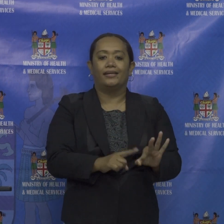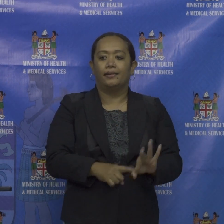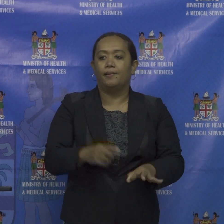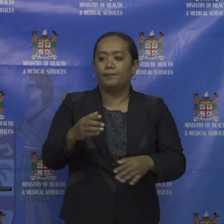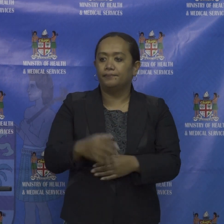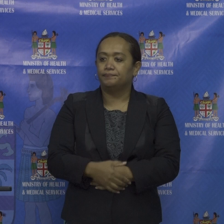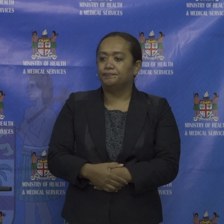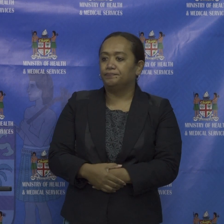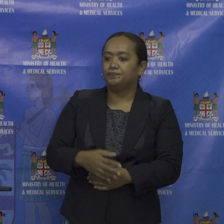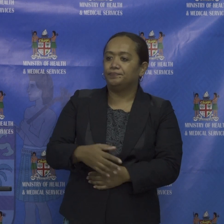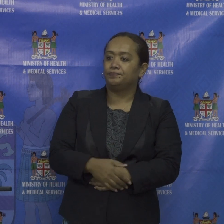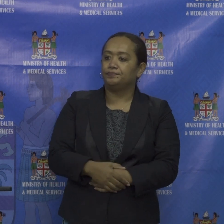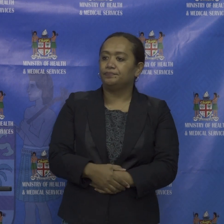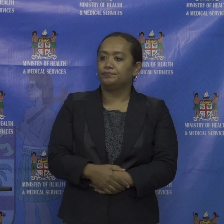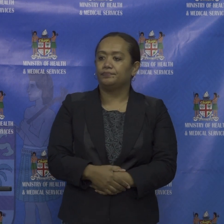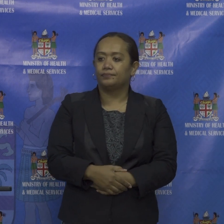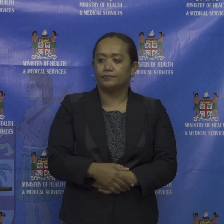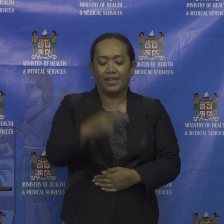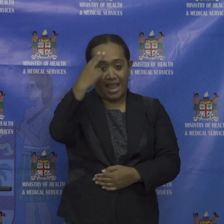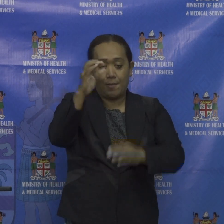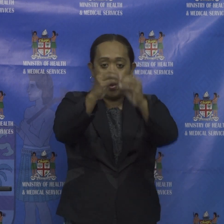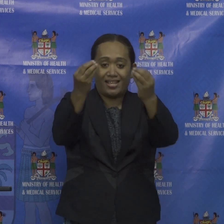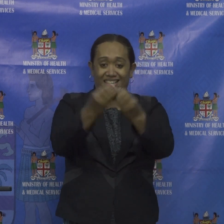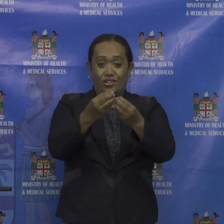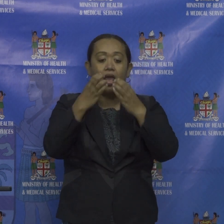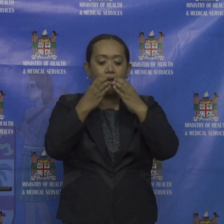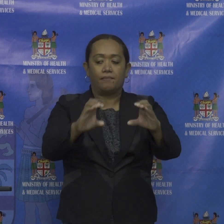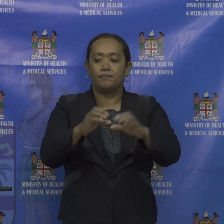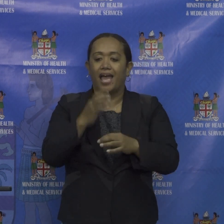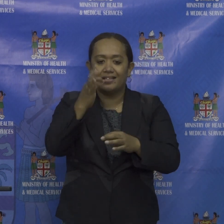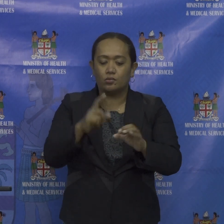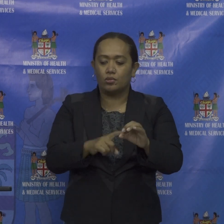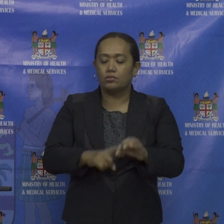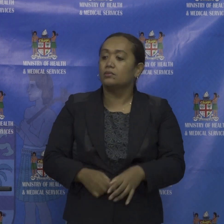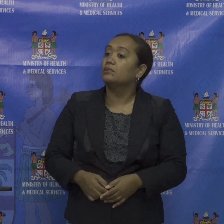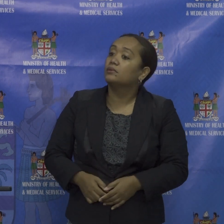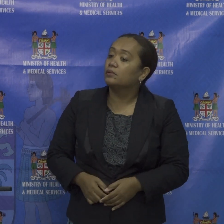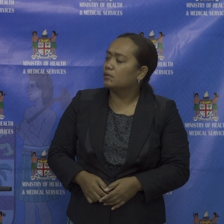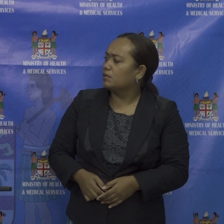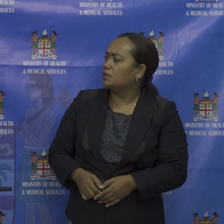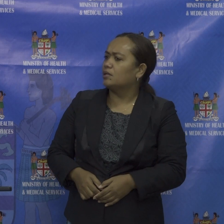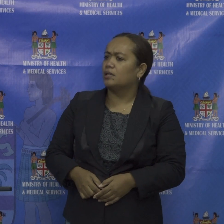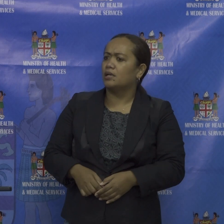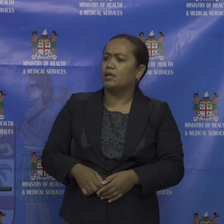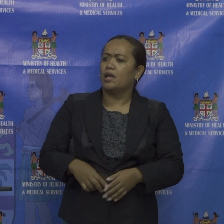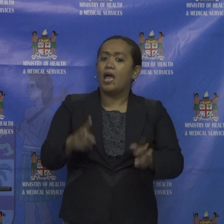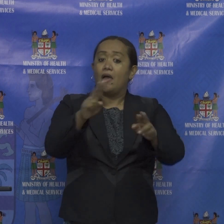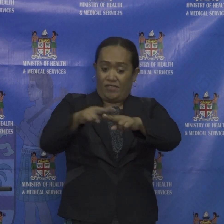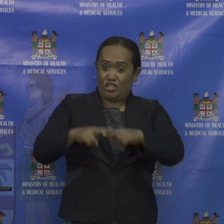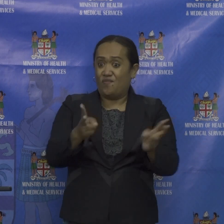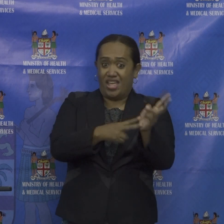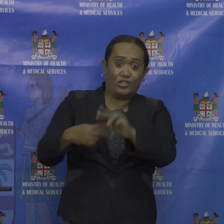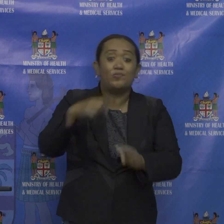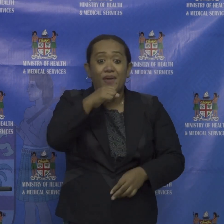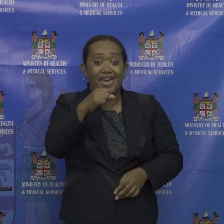mic. State your name and organization. Shani Fiji Village. Dr. Fong, you have spoken about the Lautoka Hospital, where 400